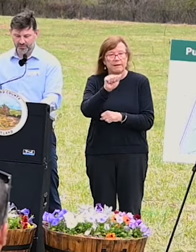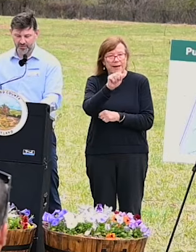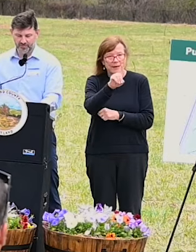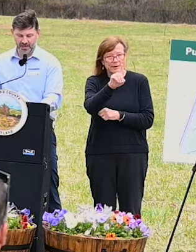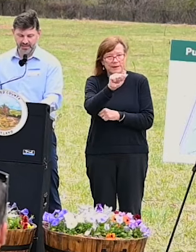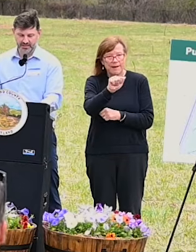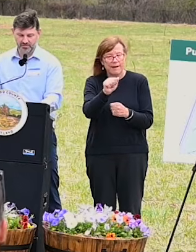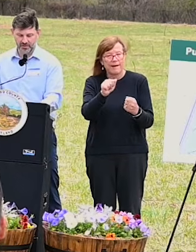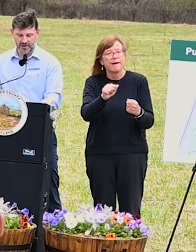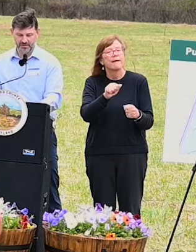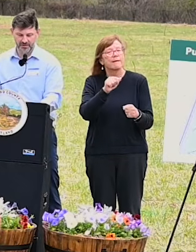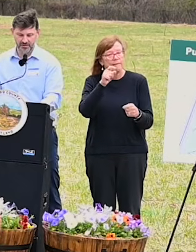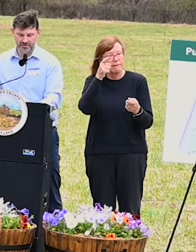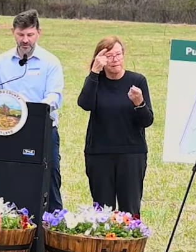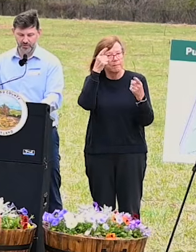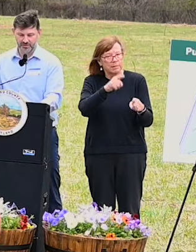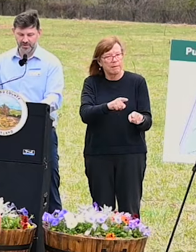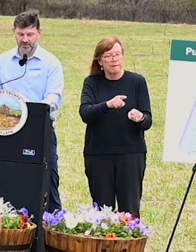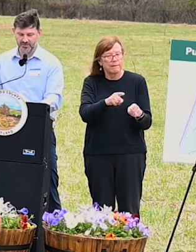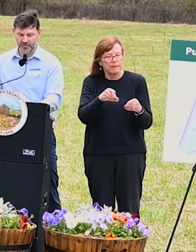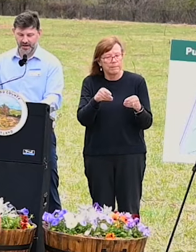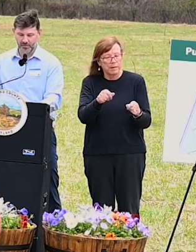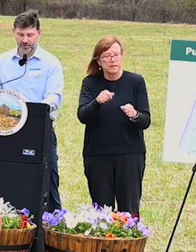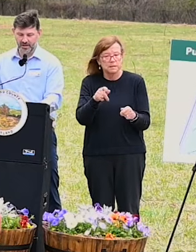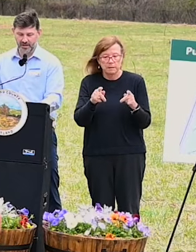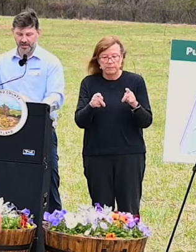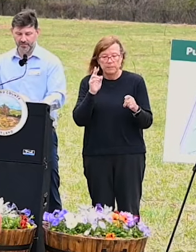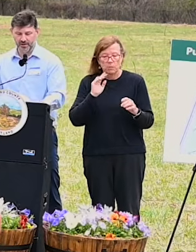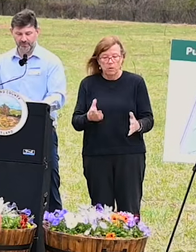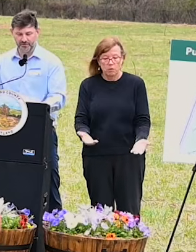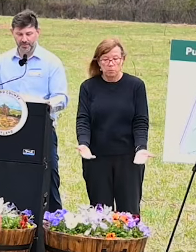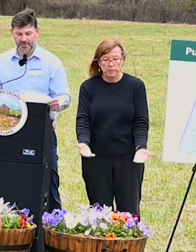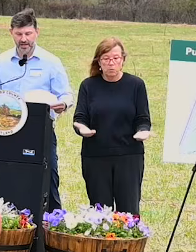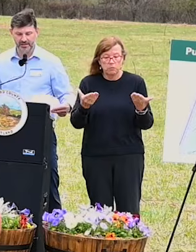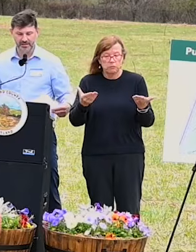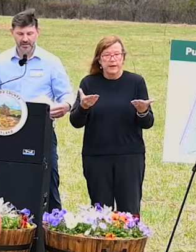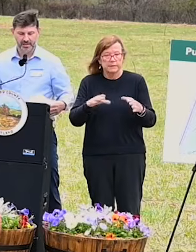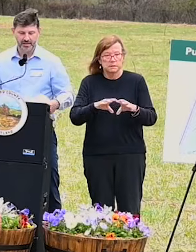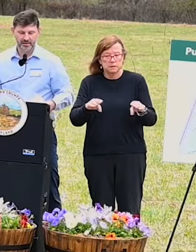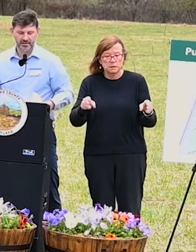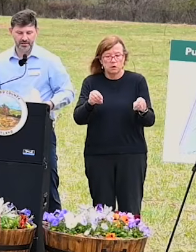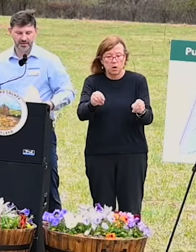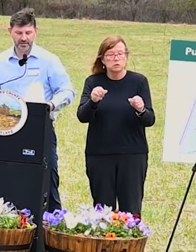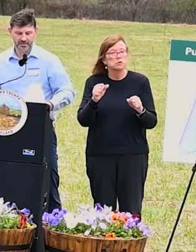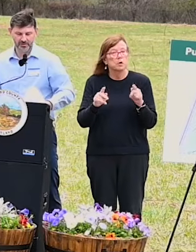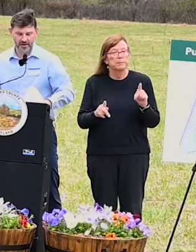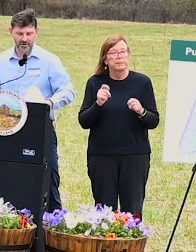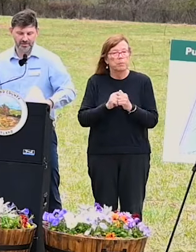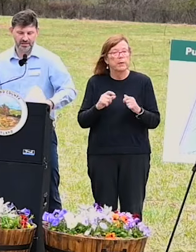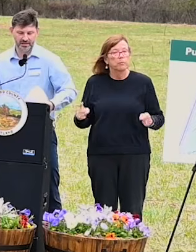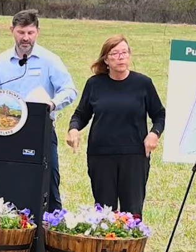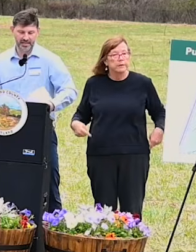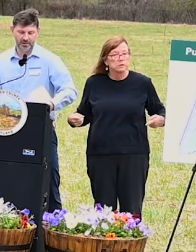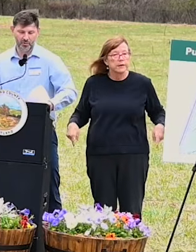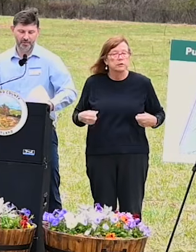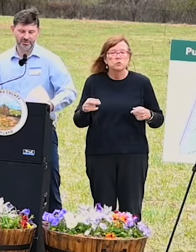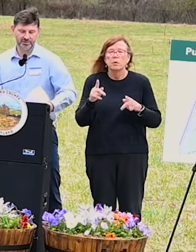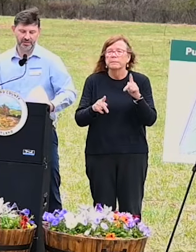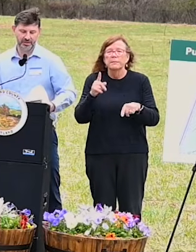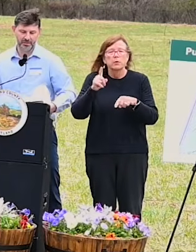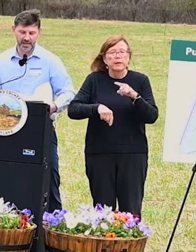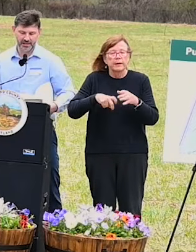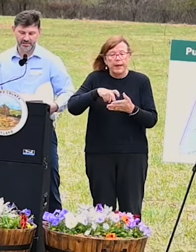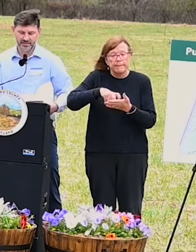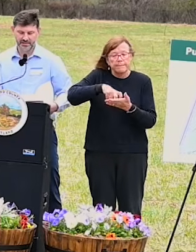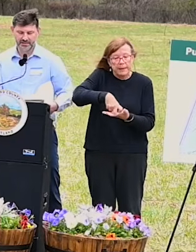These plots will be raised to allow those in wheelchairs or anyone unable to comfortably bend to the ground an equal